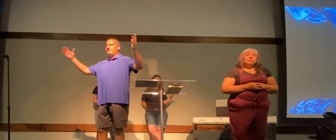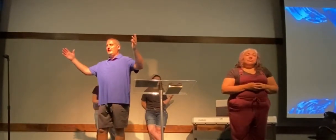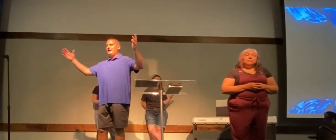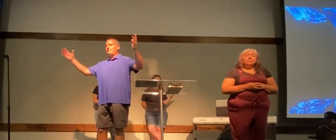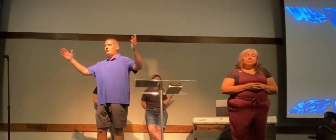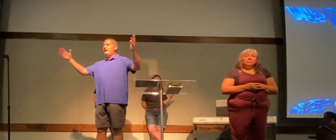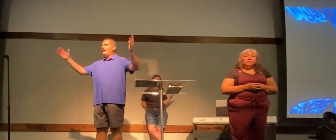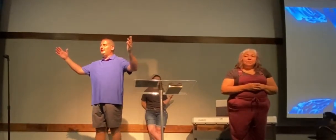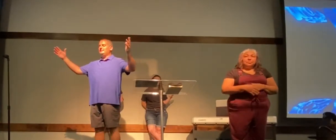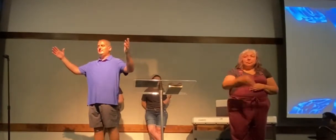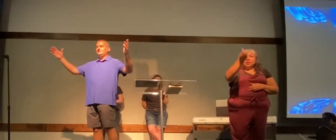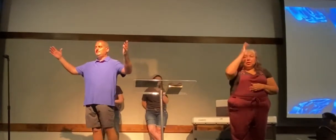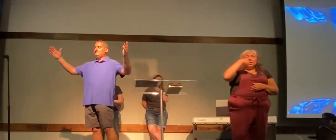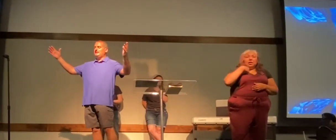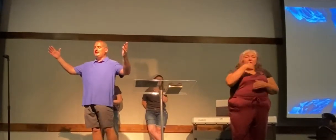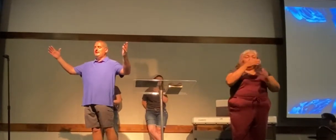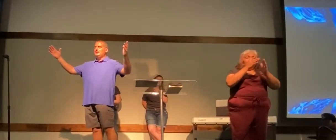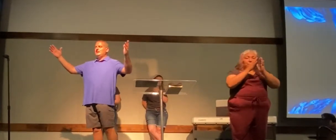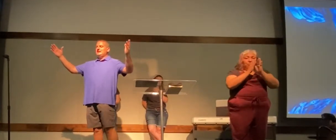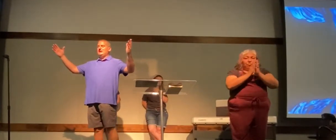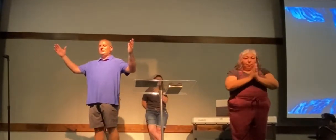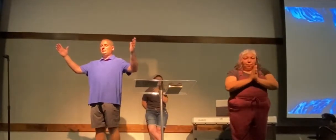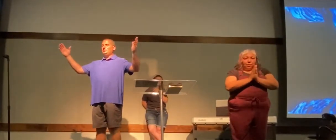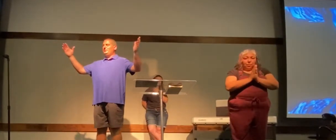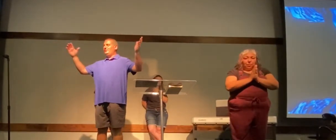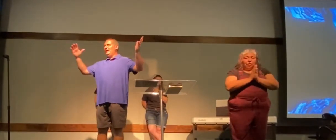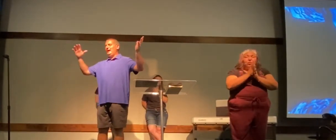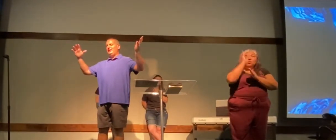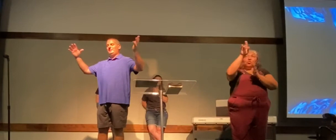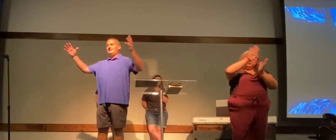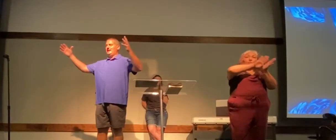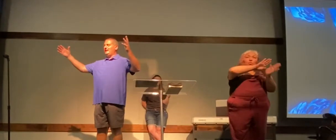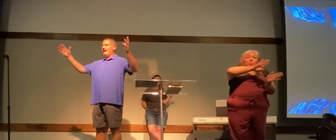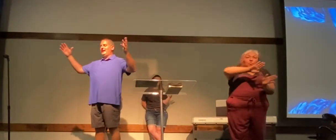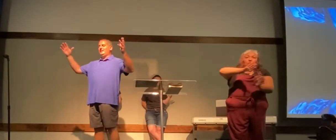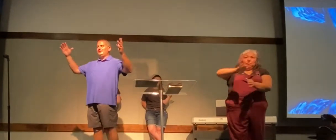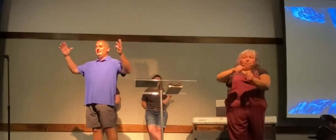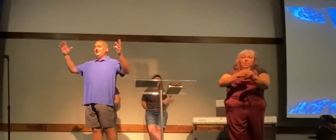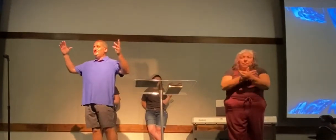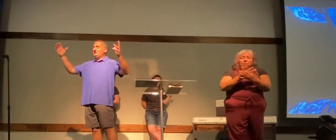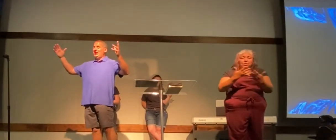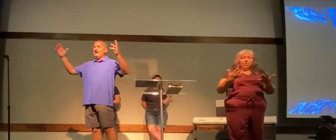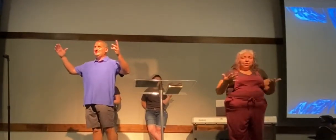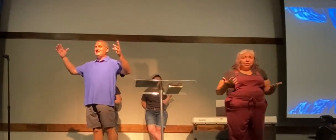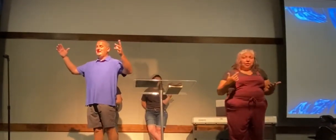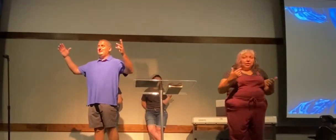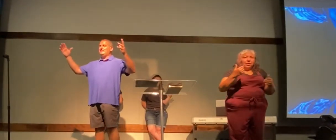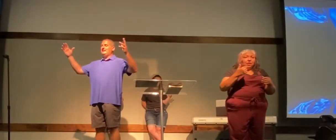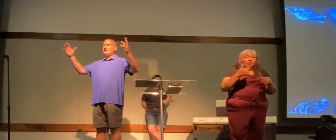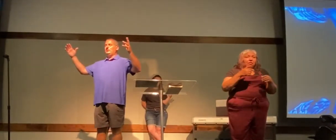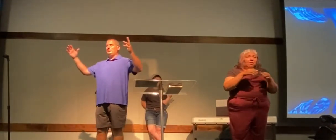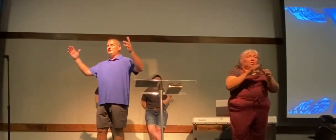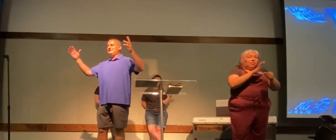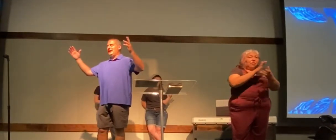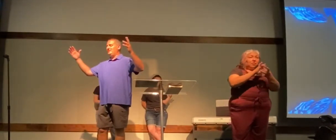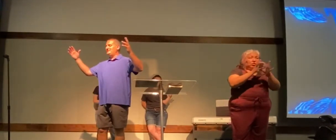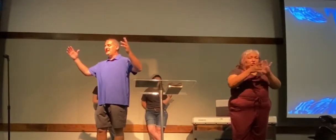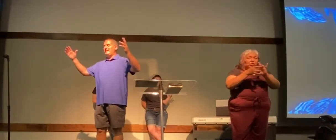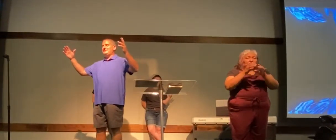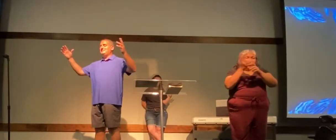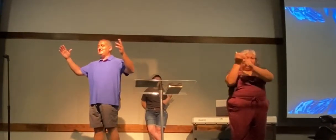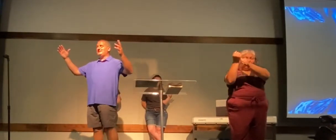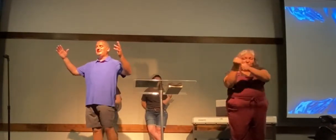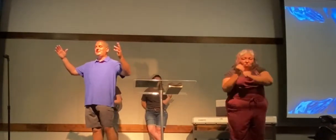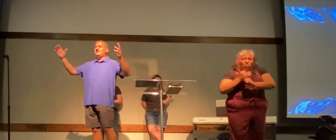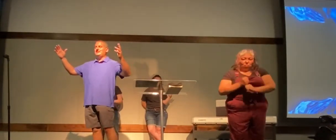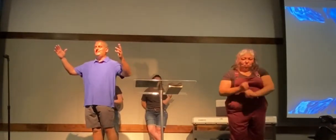So, Father, I pray that you remove everything, God. Chains that are holding us down, snap